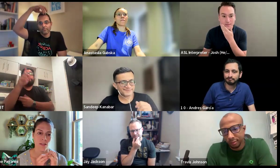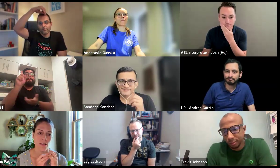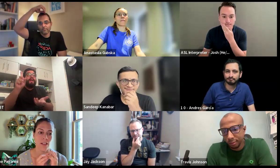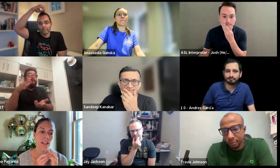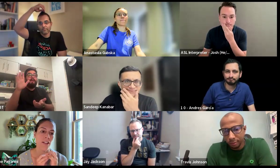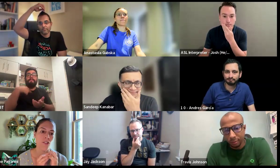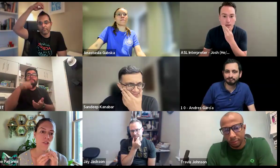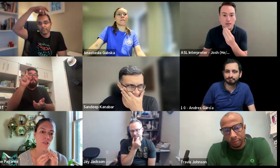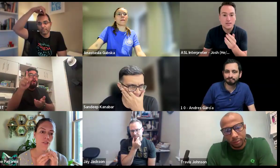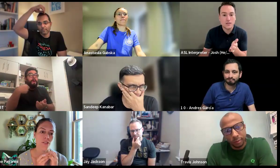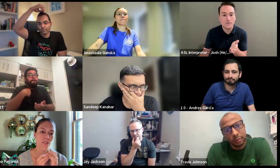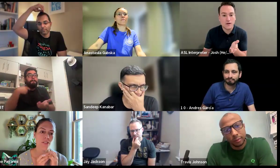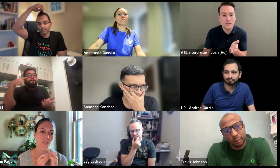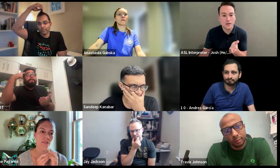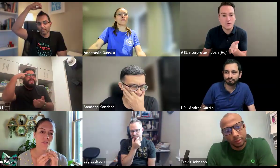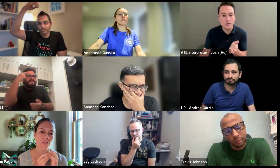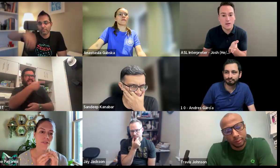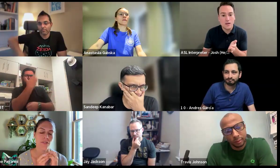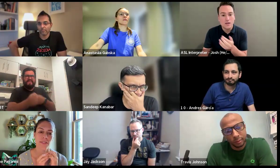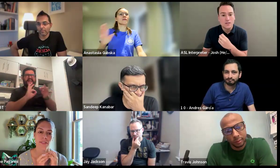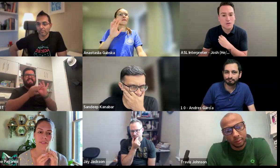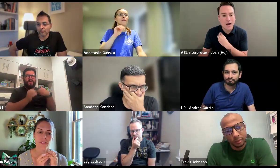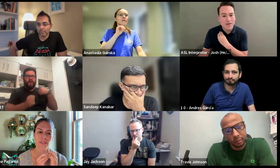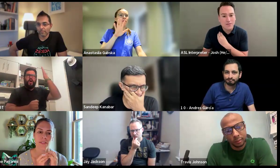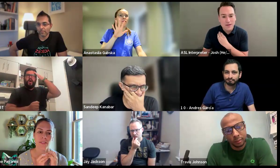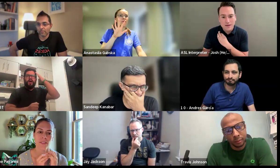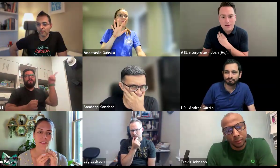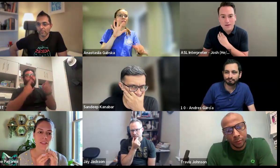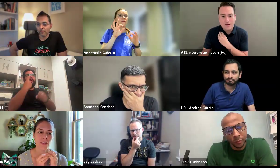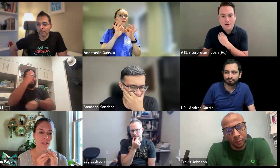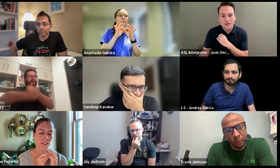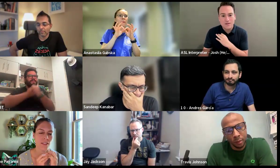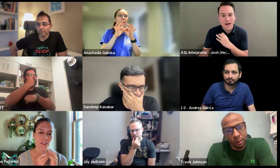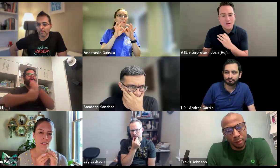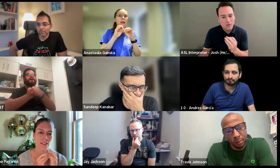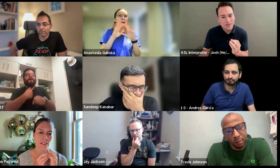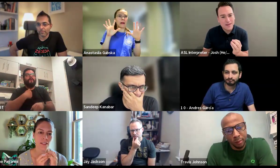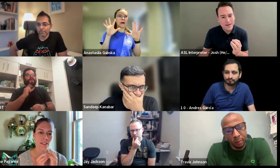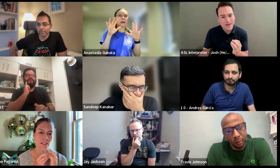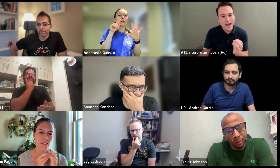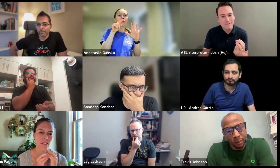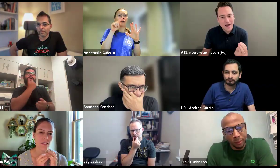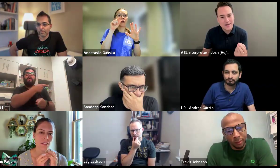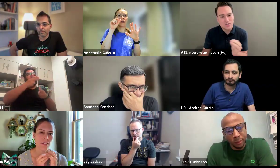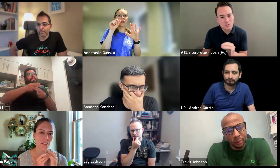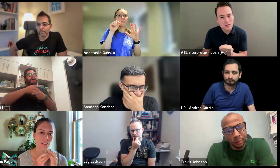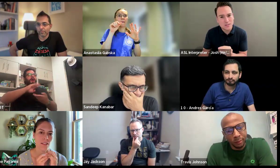says. Yes. This is Alfonso. So I know that they have had interpreters